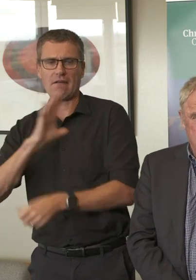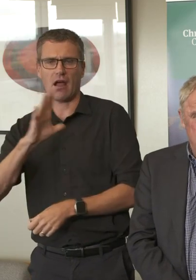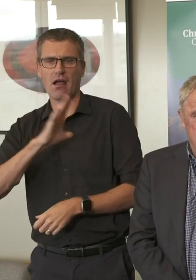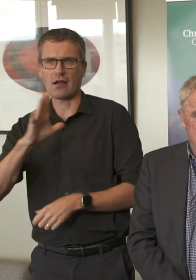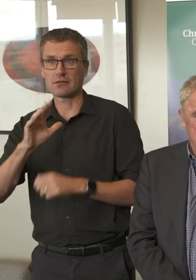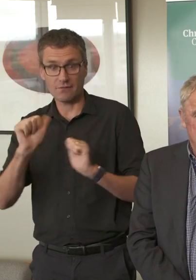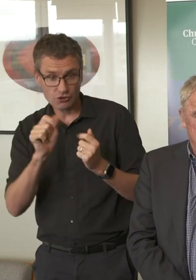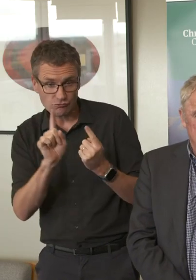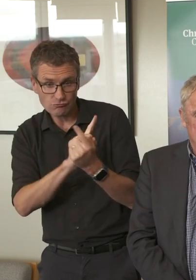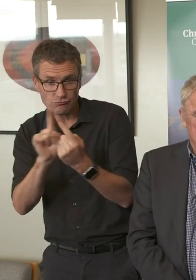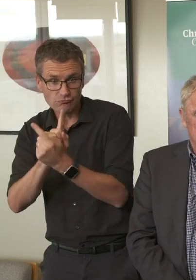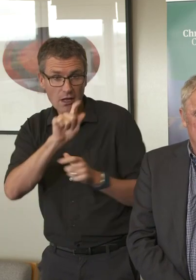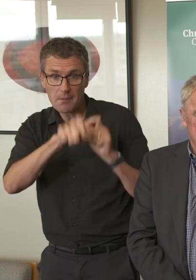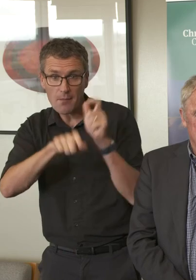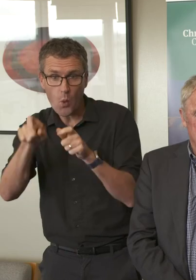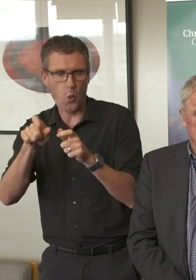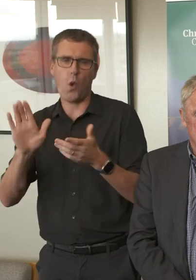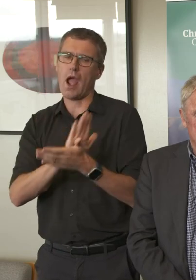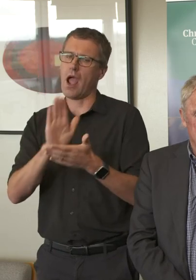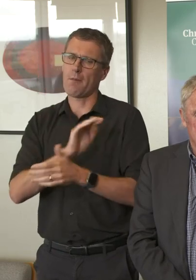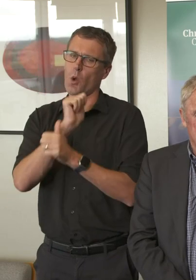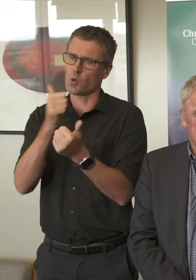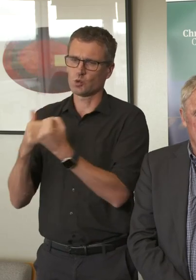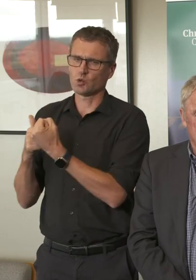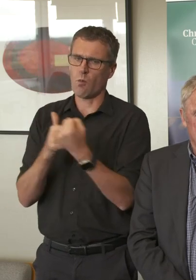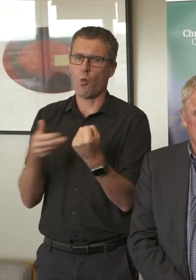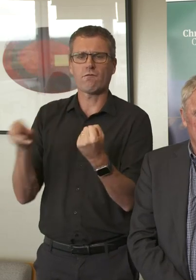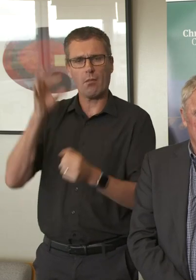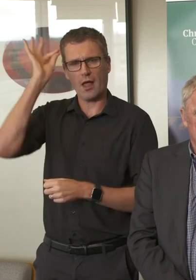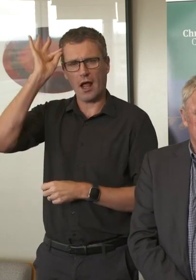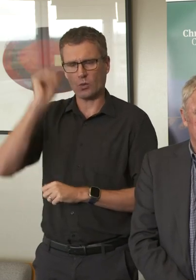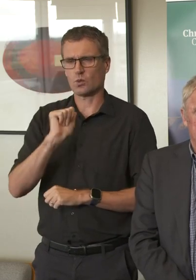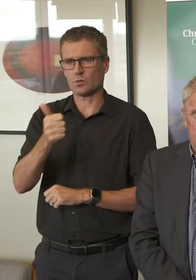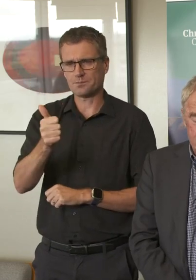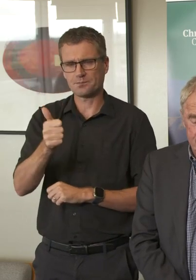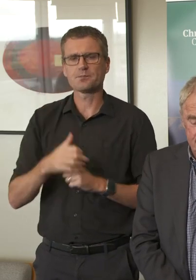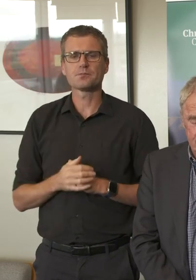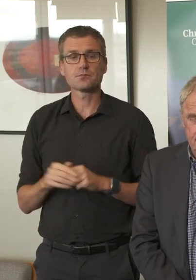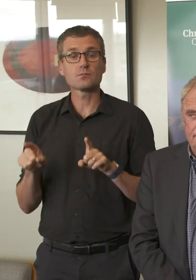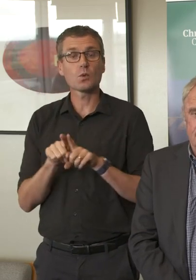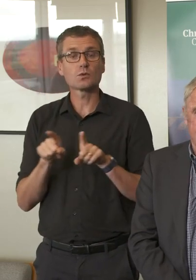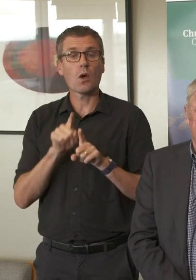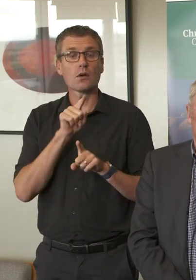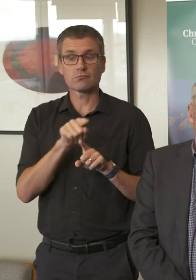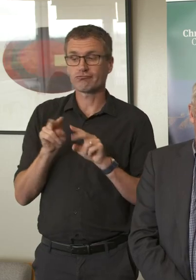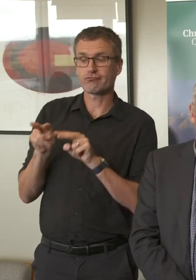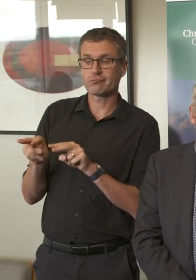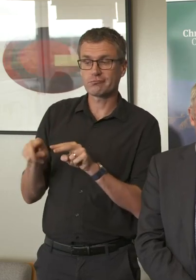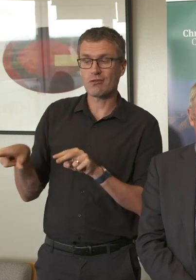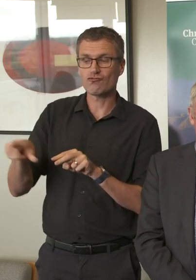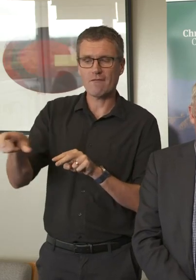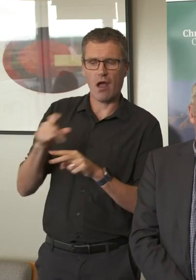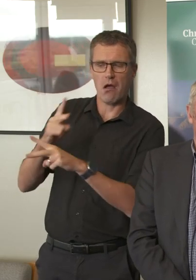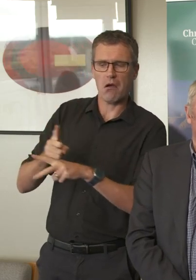spoken to, were very happy with the response and the support that they'd received from council, and they'd obviously been watching that river and monitoring that river